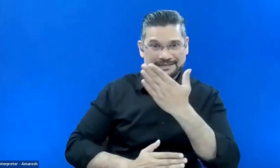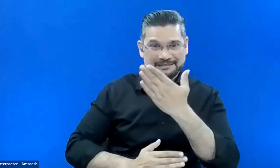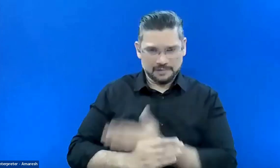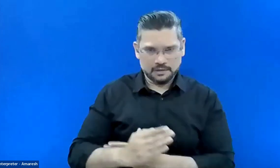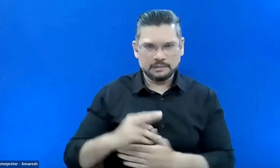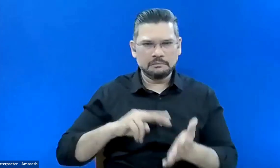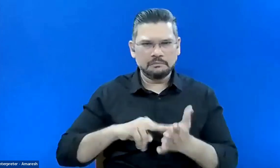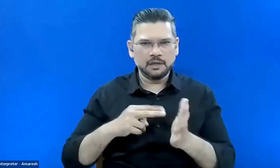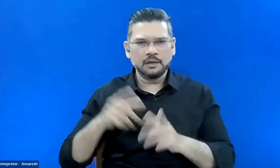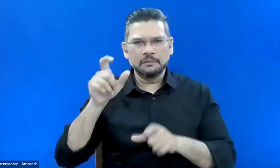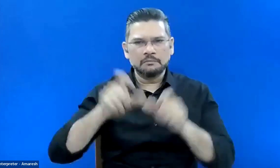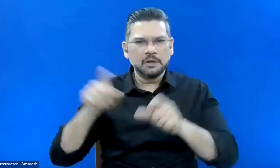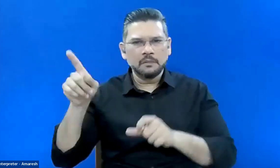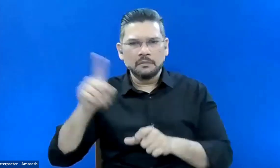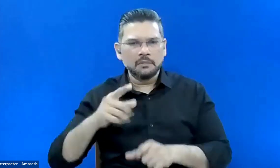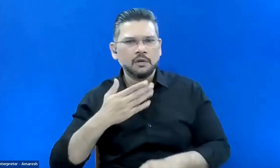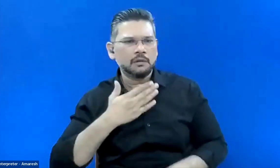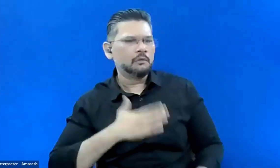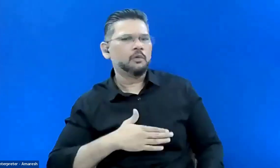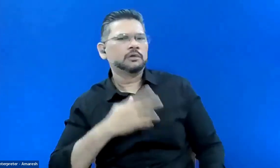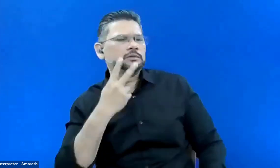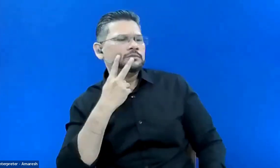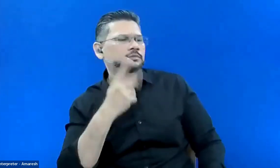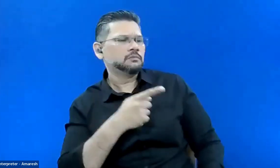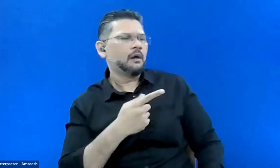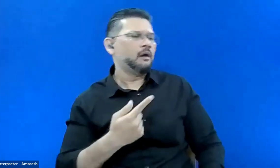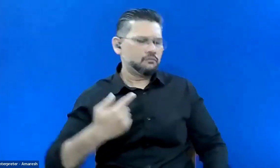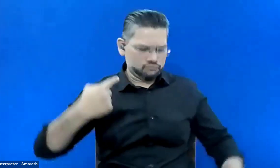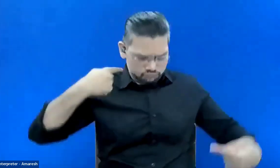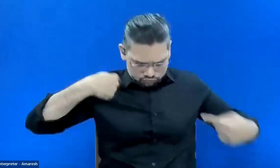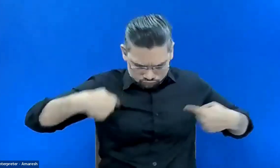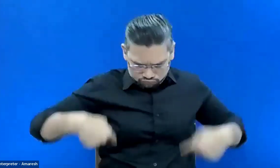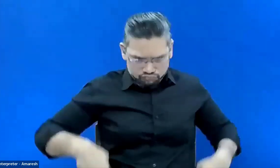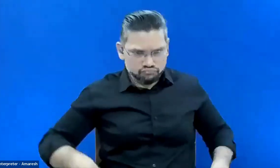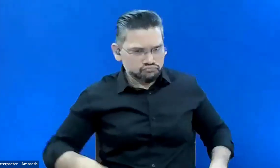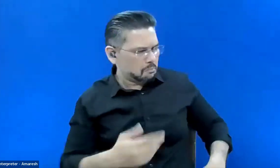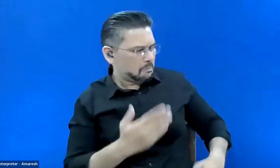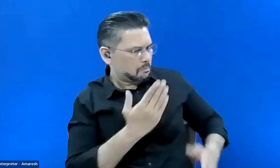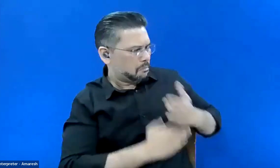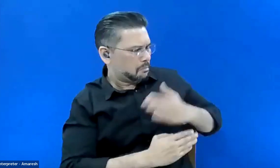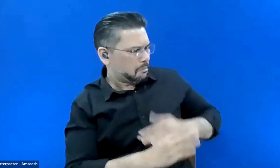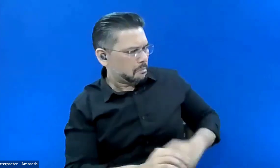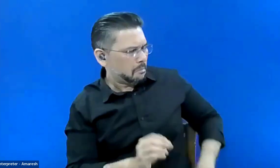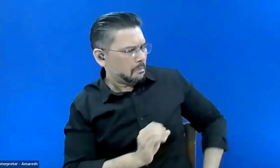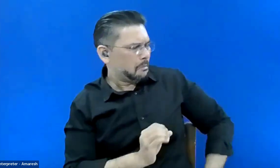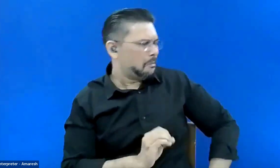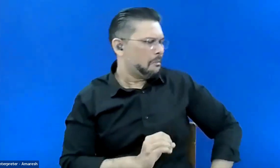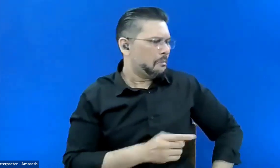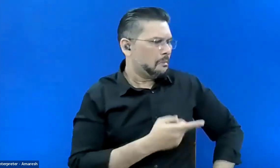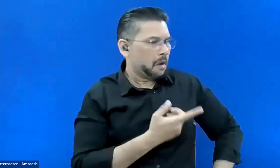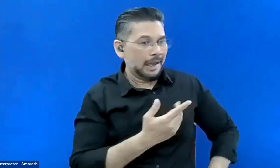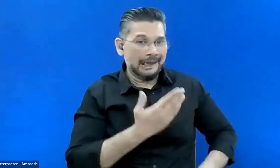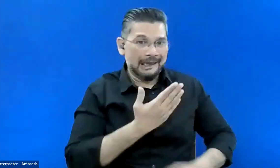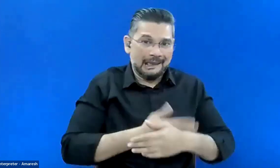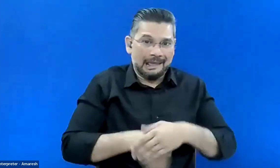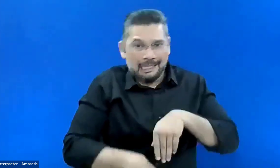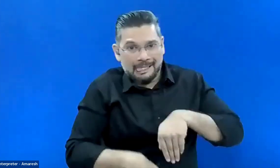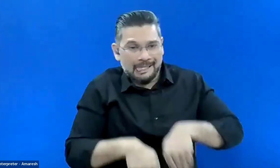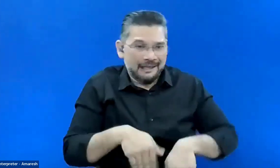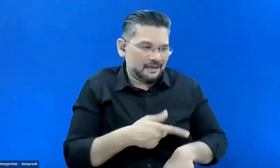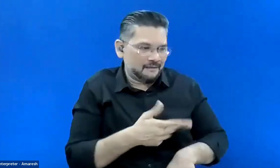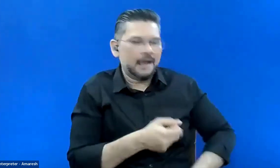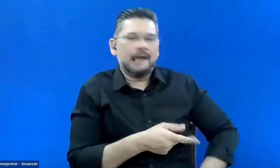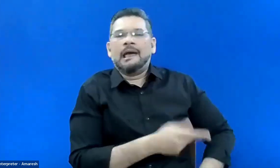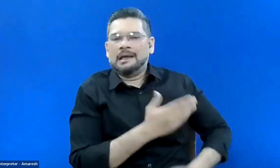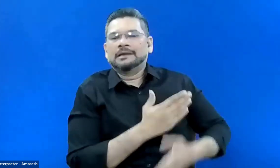disability that they can really look at and say, yes, this person has a disability. So the concept of psychosocial disabilities